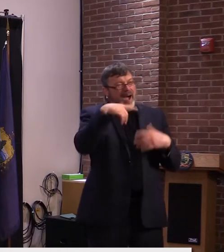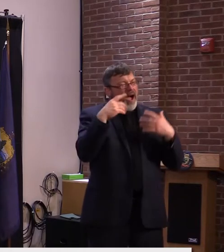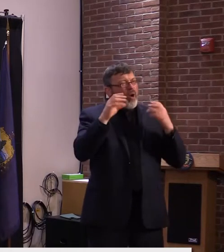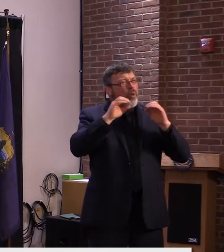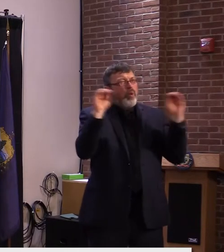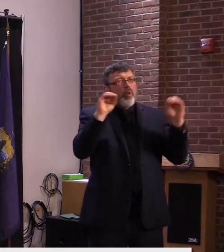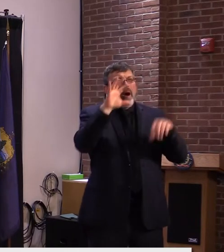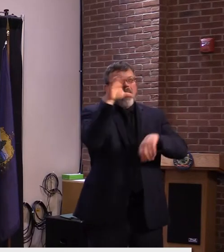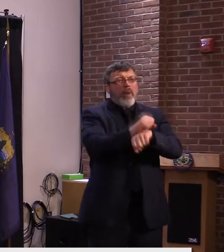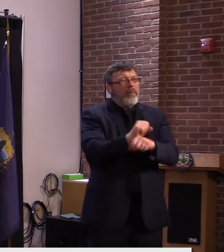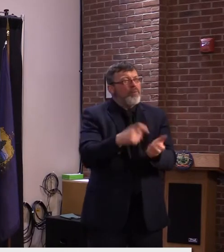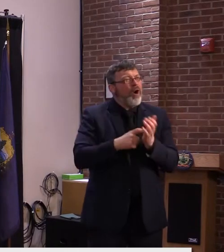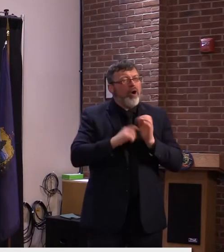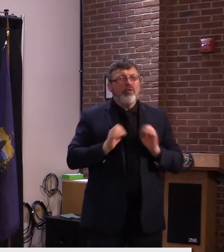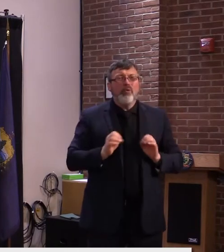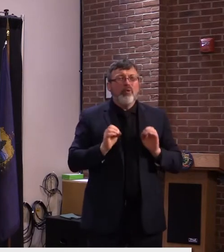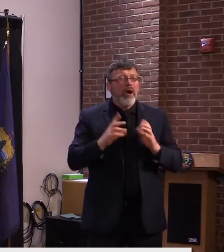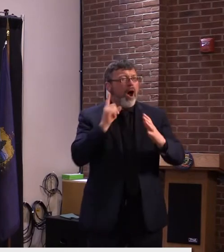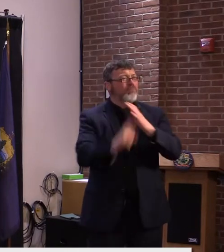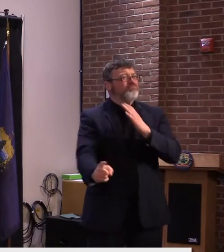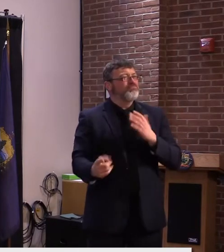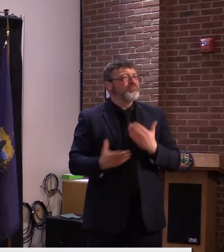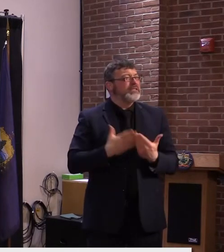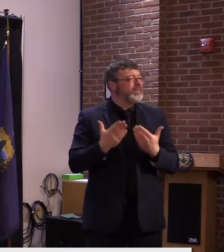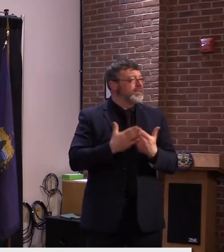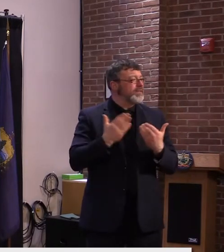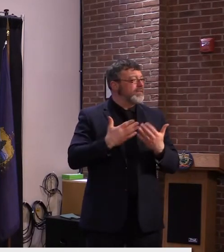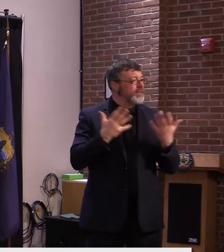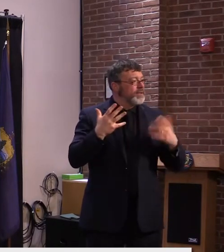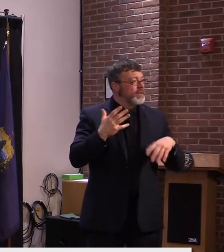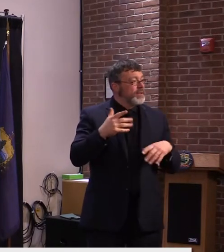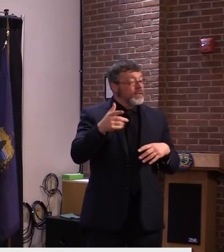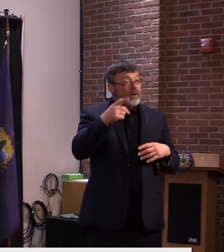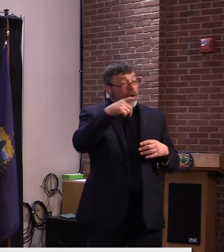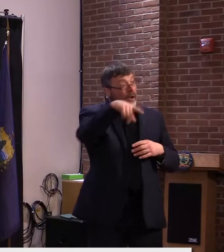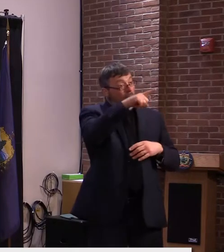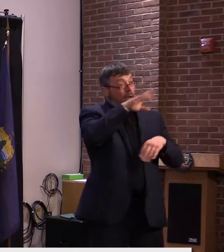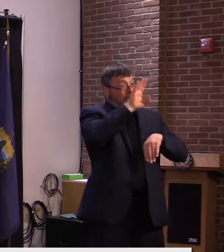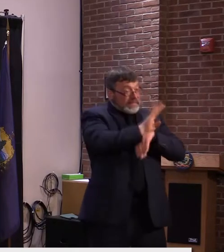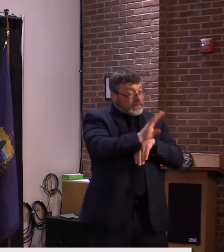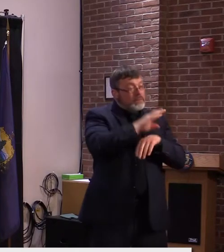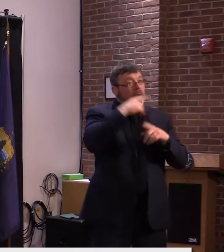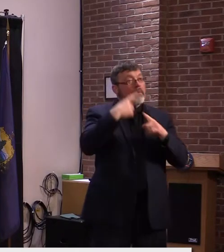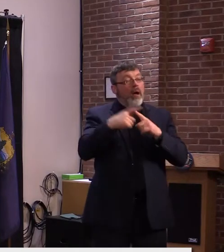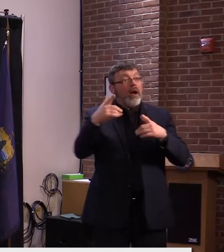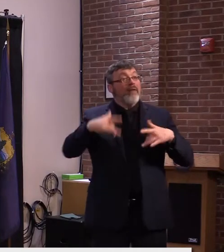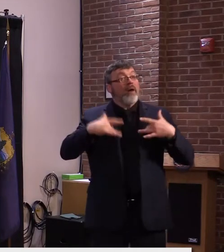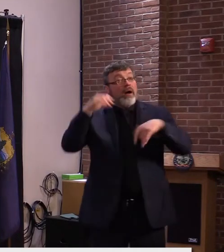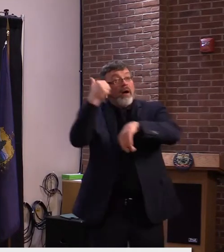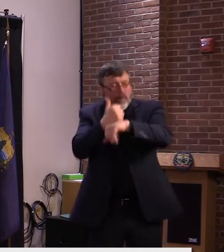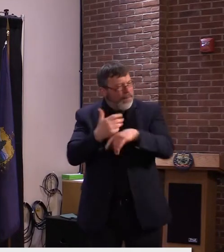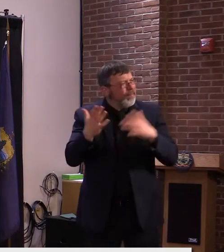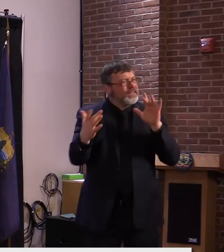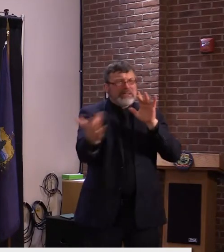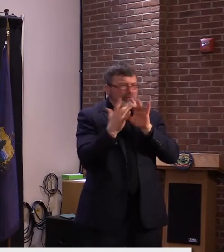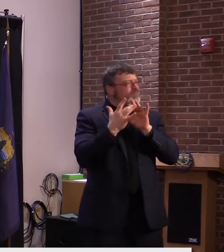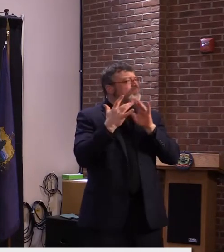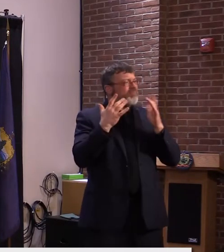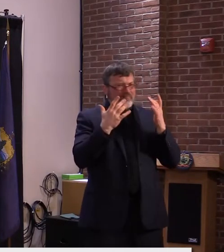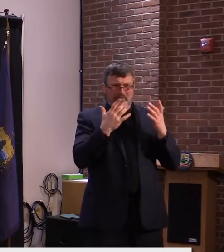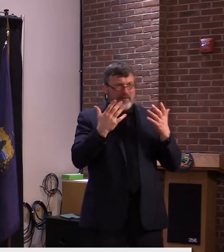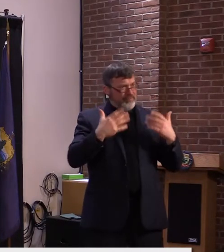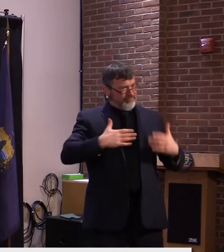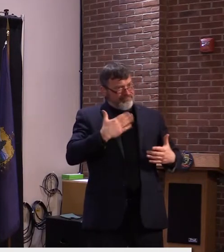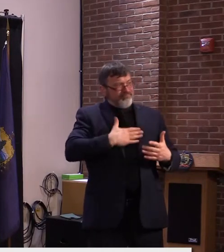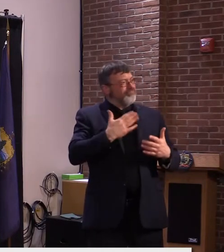with businesses and event planners to make getting boosted easy and convenient. So if you've gotten your